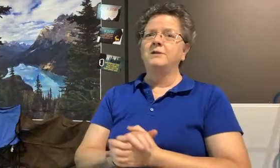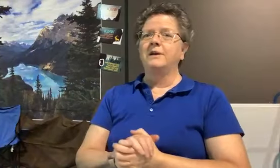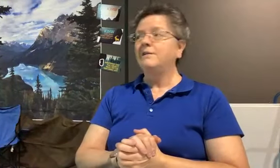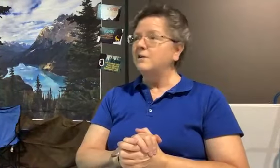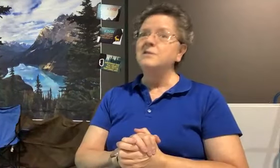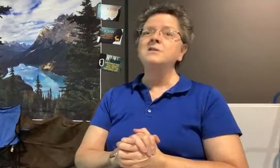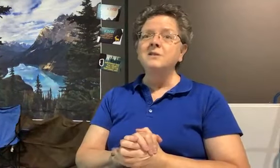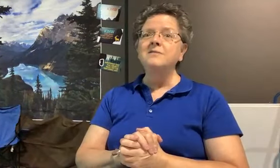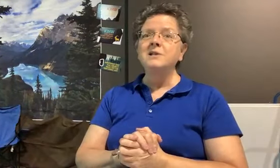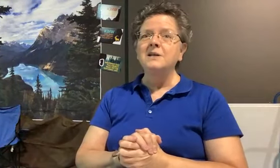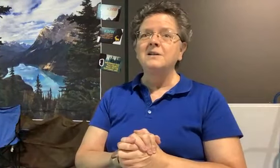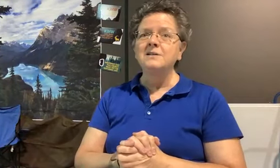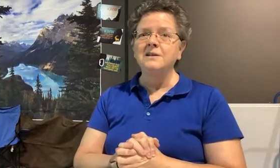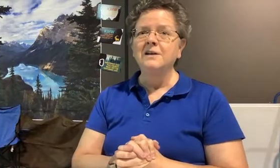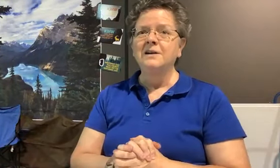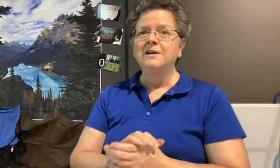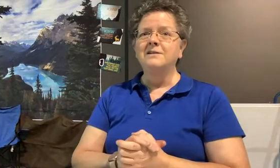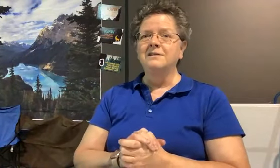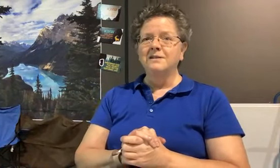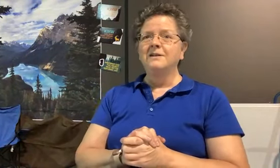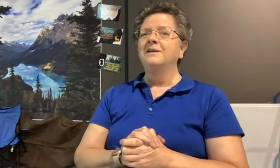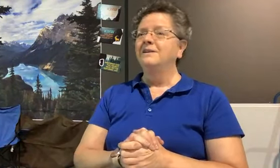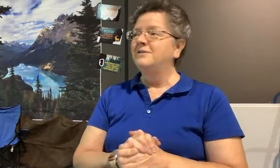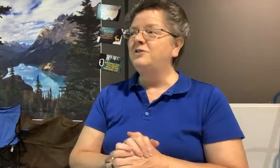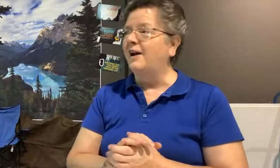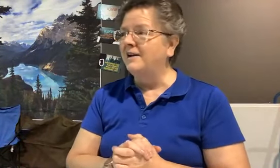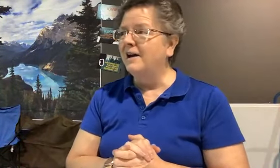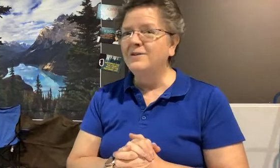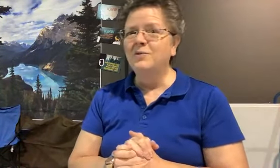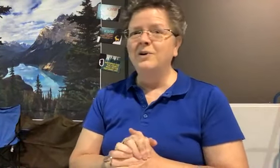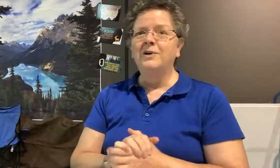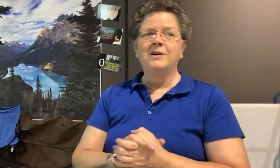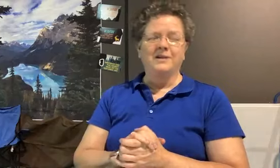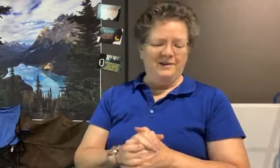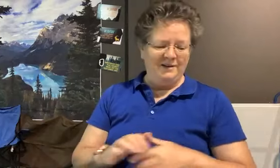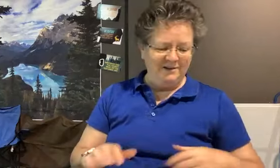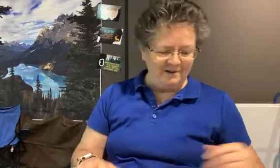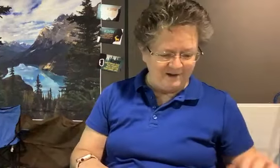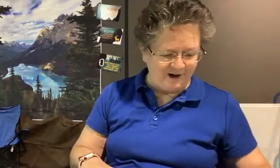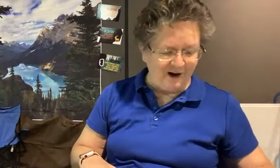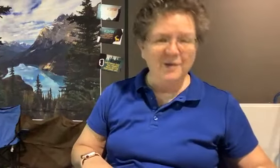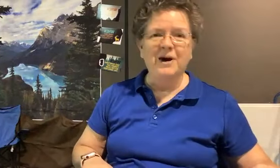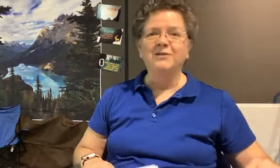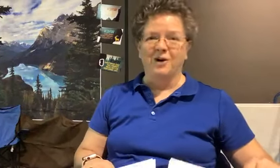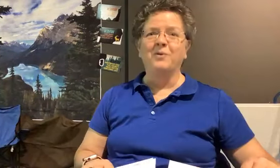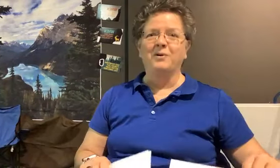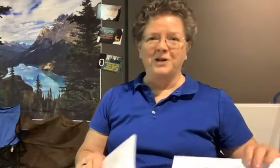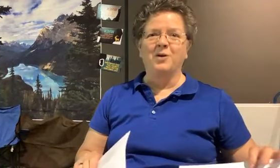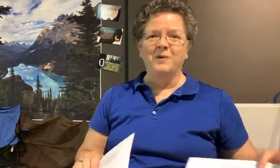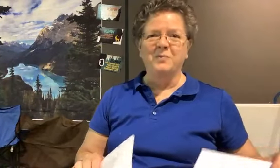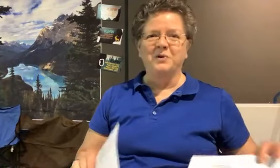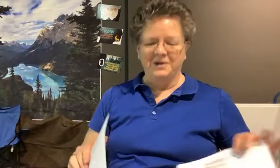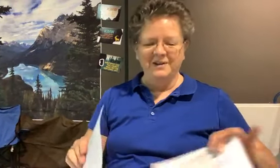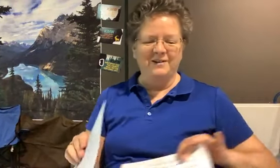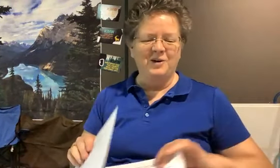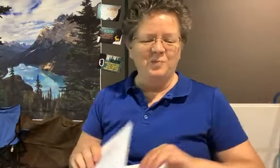say, gosh, all she ever does is study God's word and talk about, don't we?